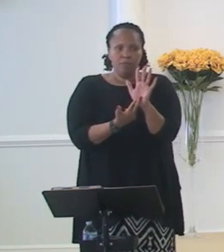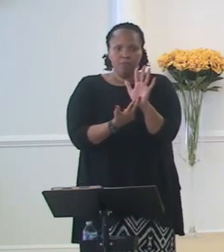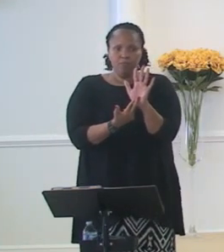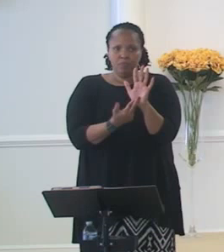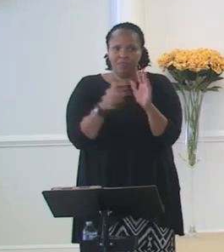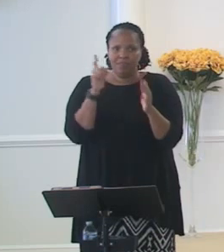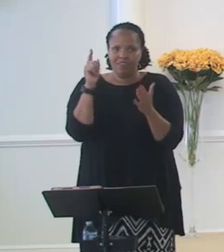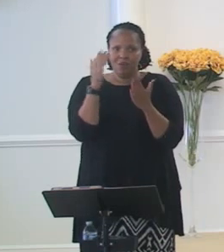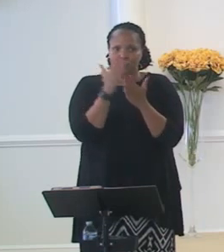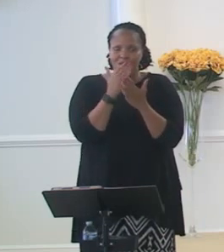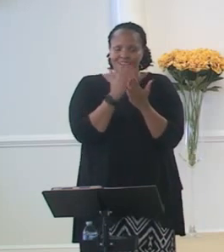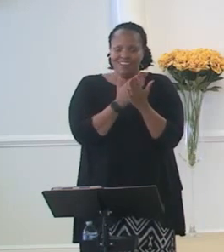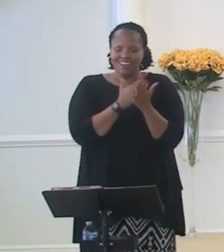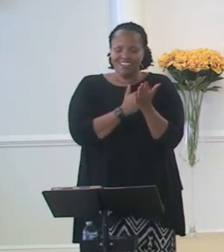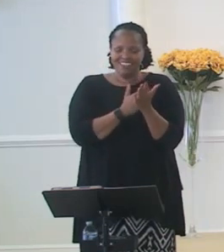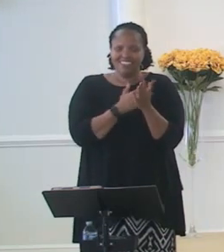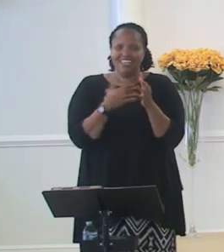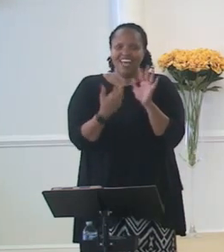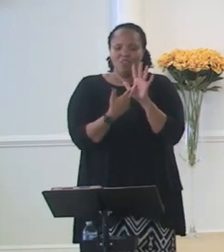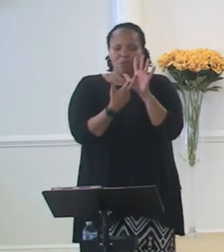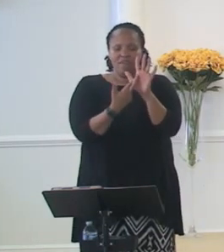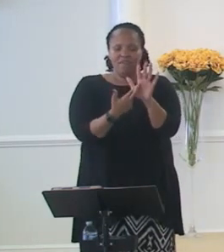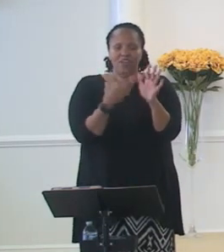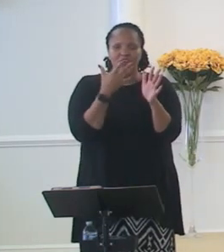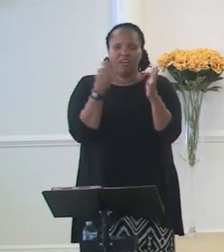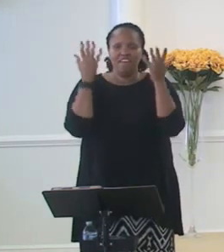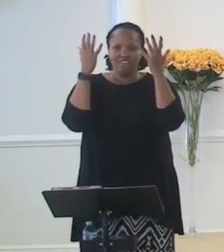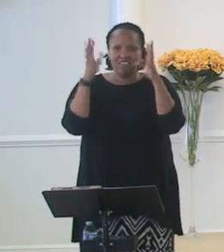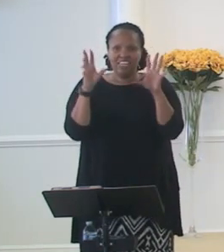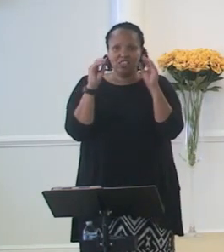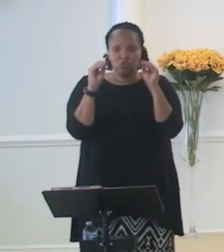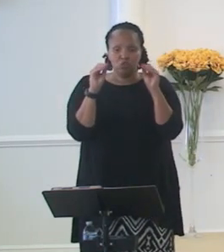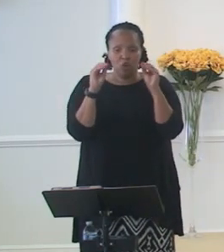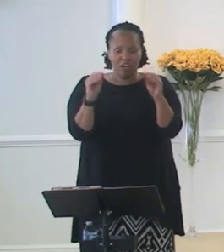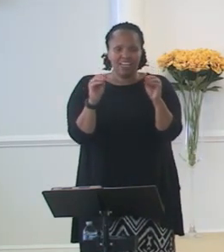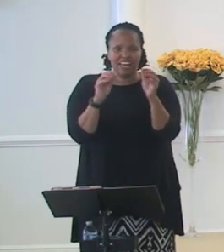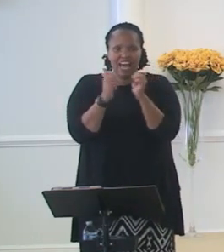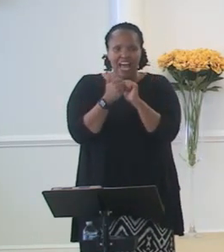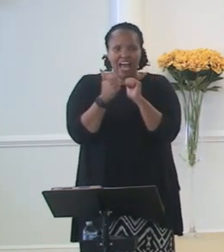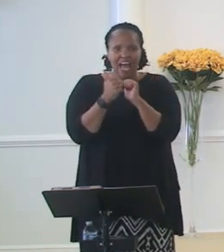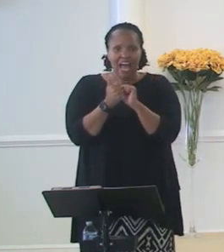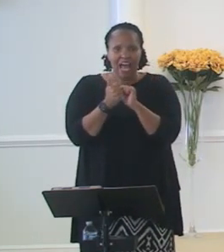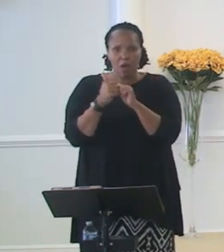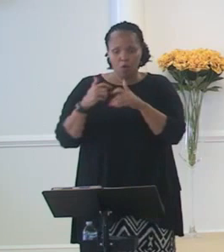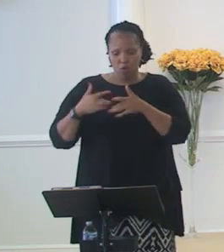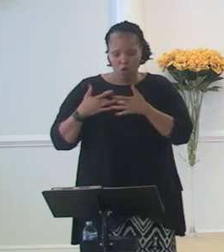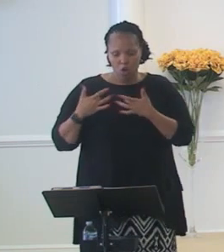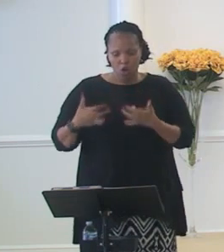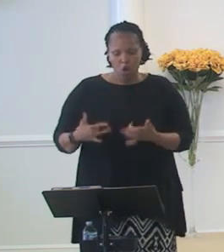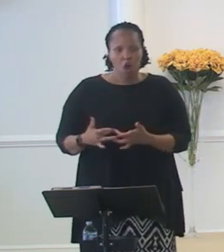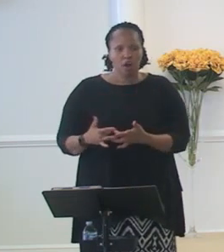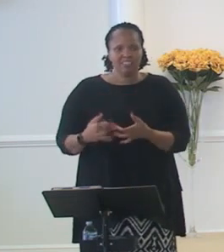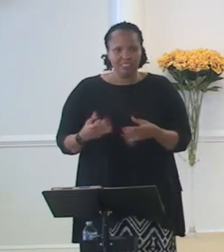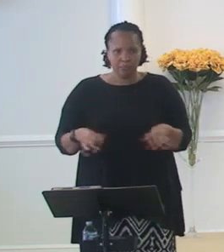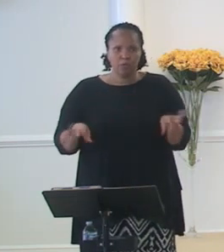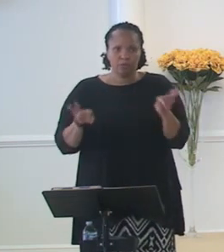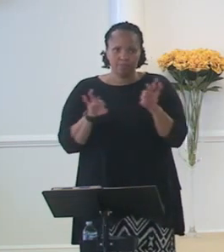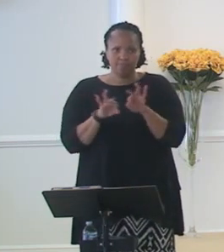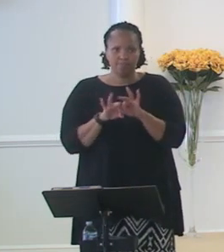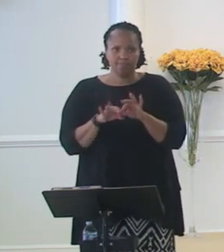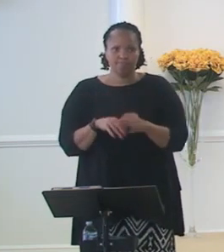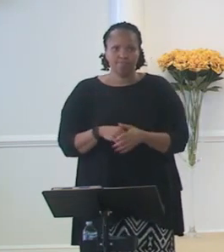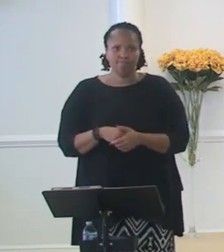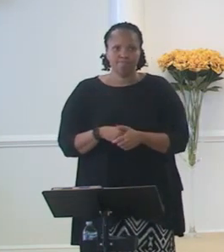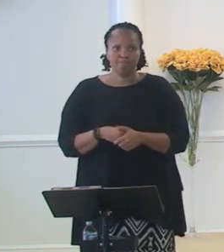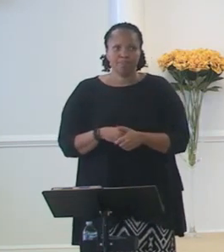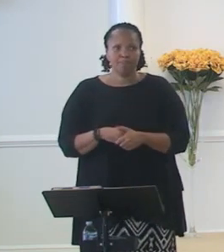one lesson that he revealed and taught, was how heart matters. One thing